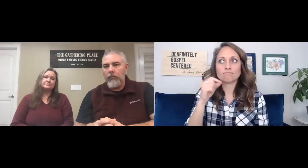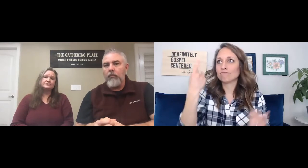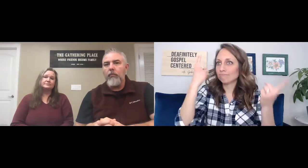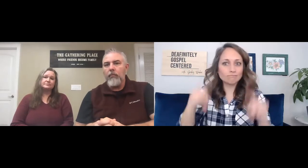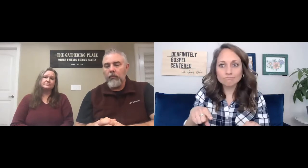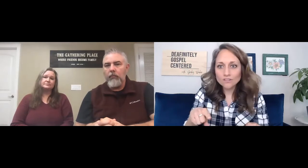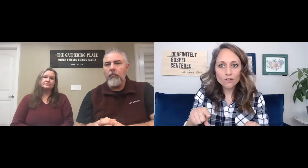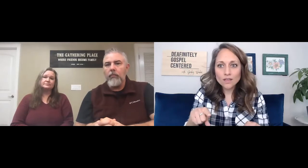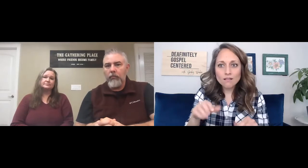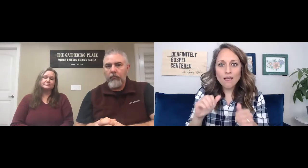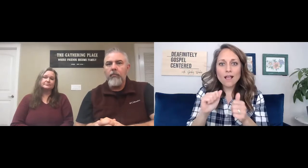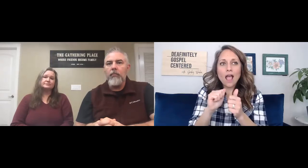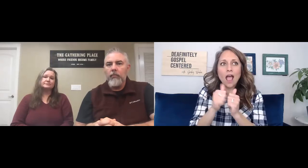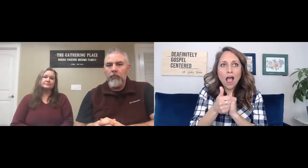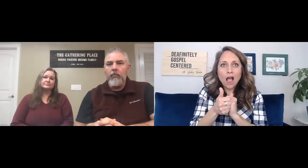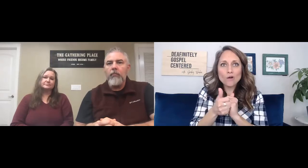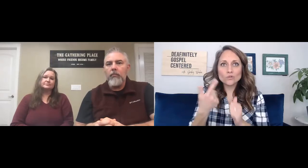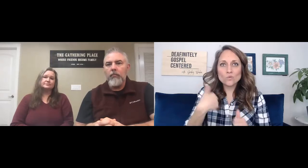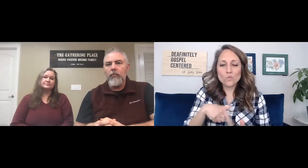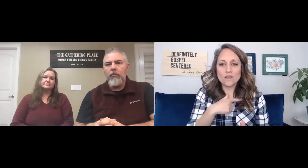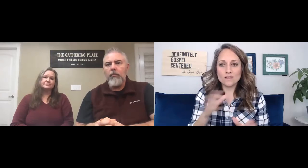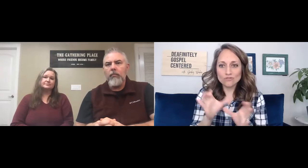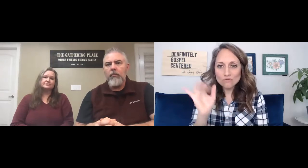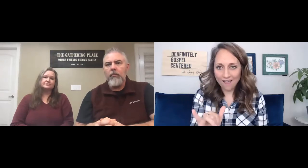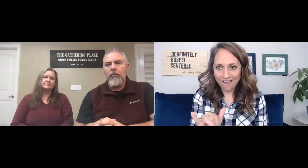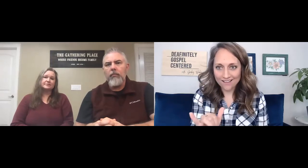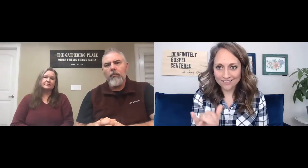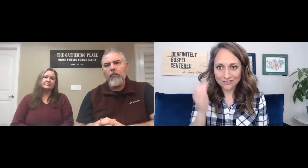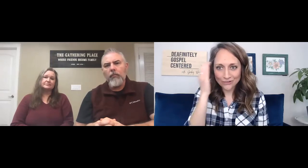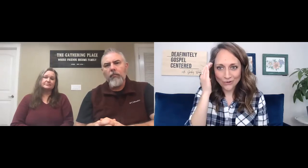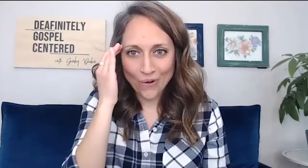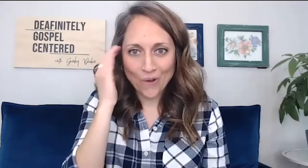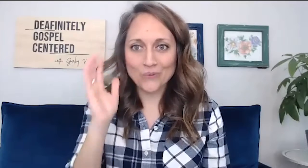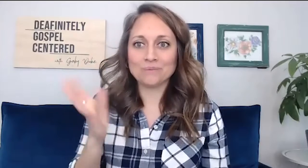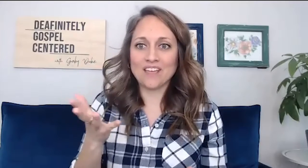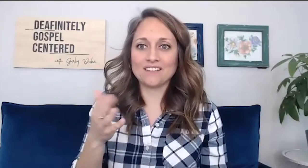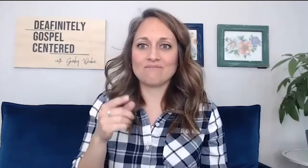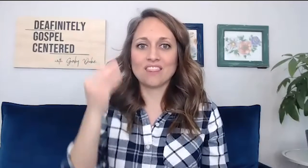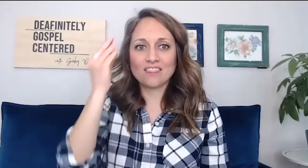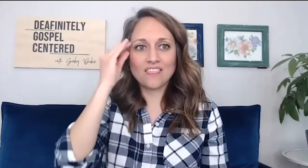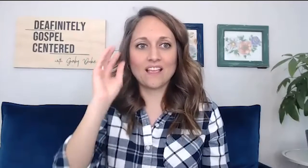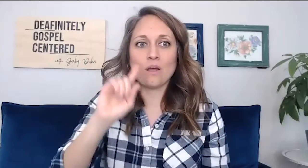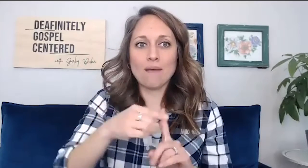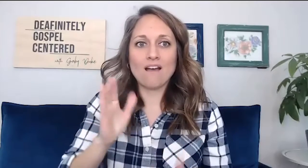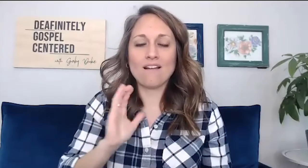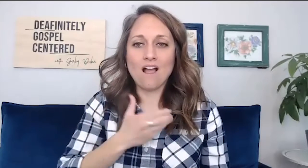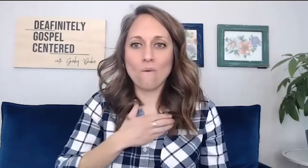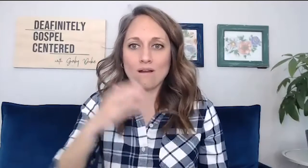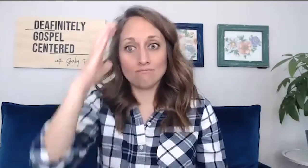something or you're in a disagreement. How do we do that? How do we think in that moment about each other